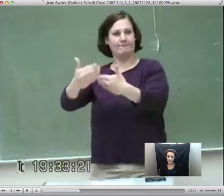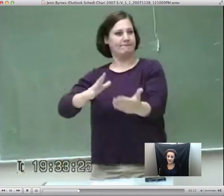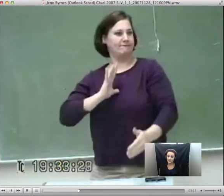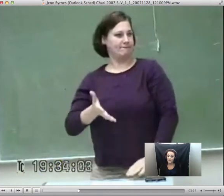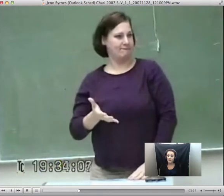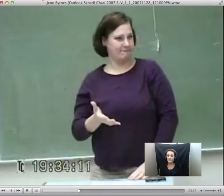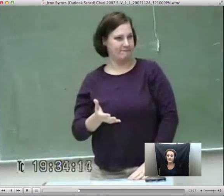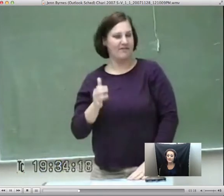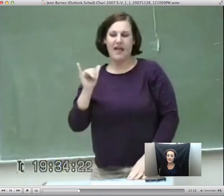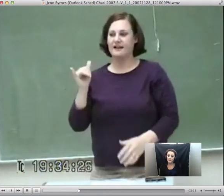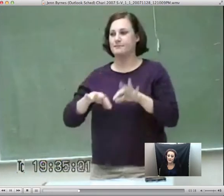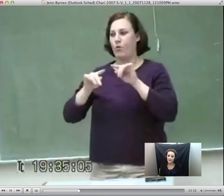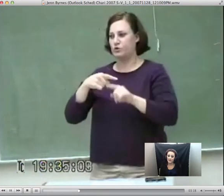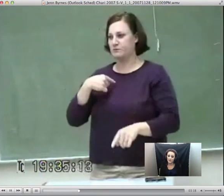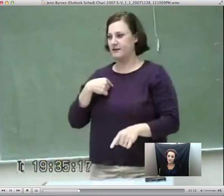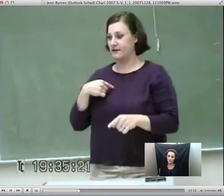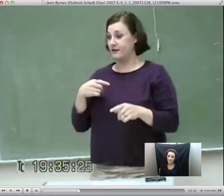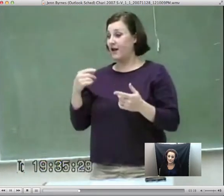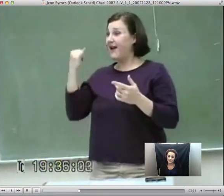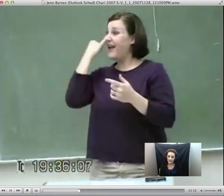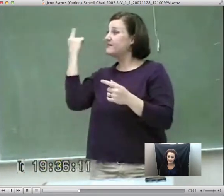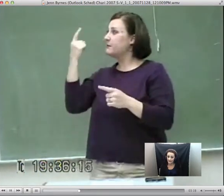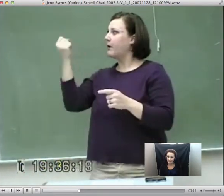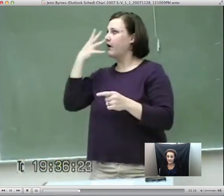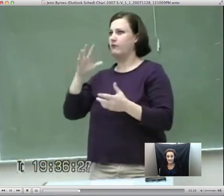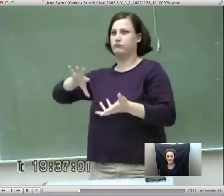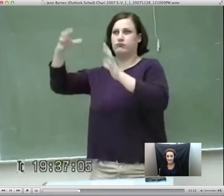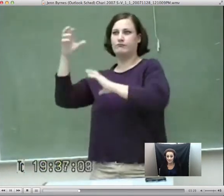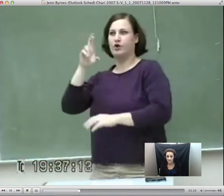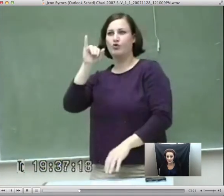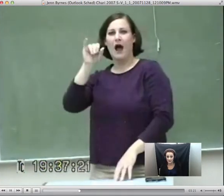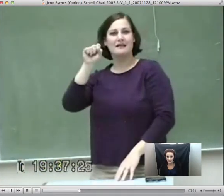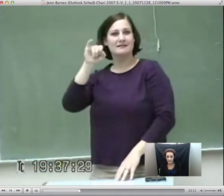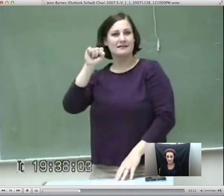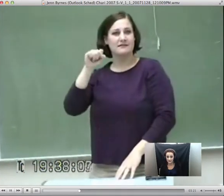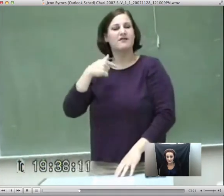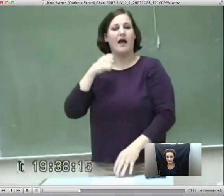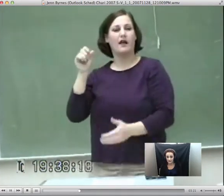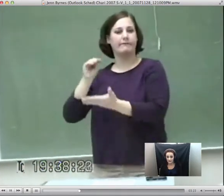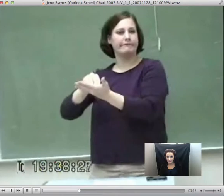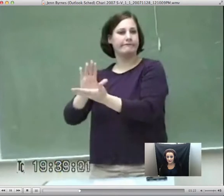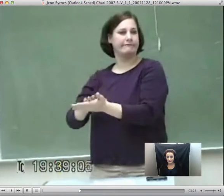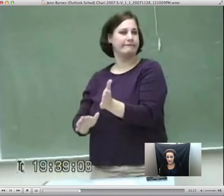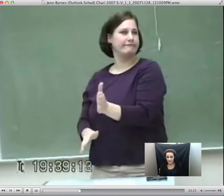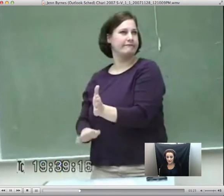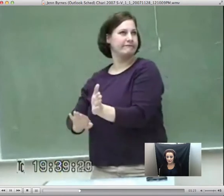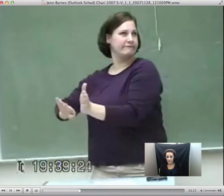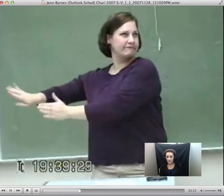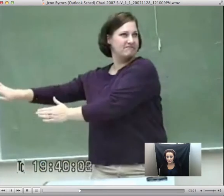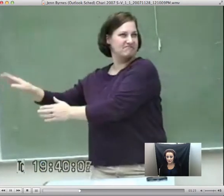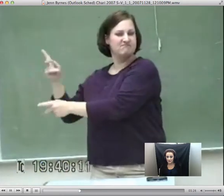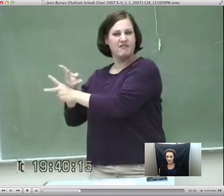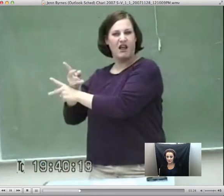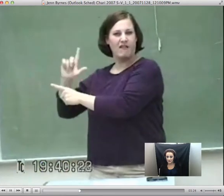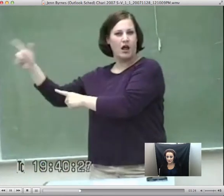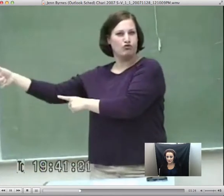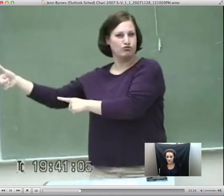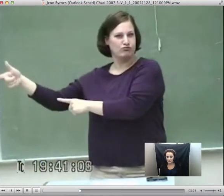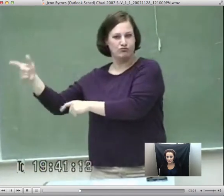then I'm confident and I know that my life is organized and that I have a plan and a system to it. But, if people just give me some information,